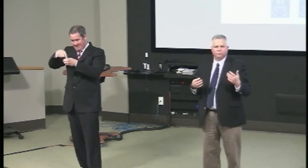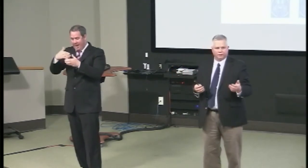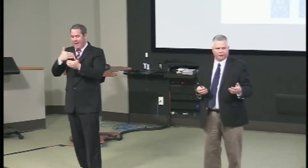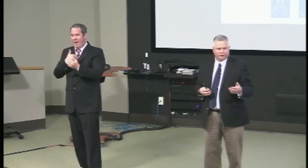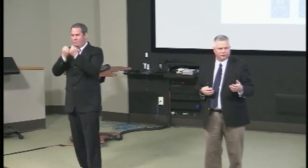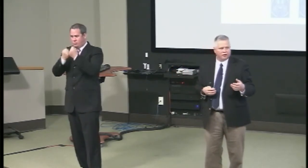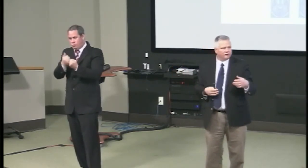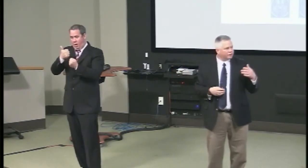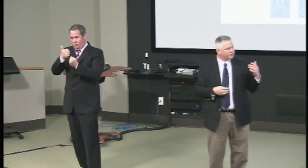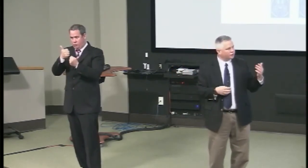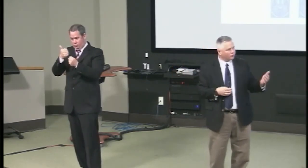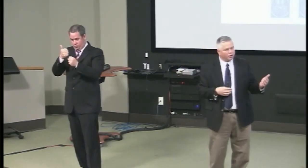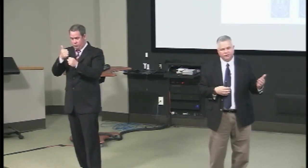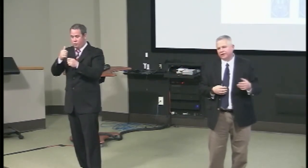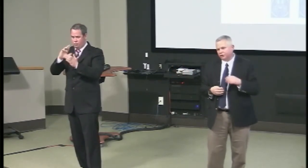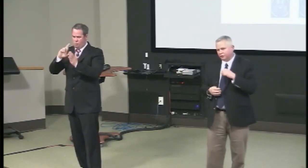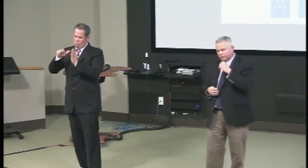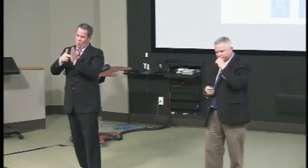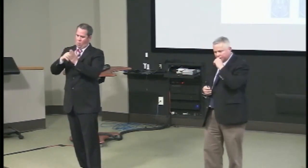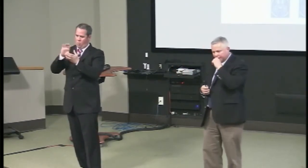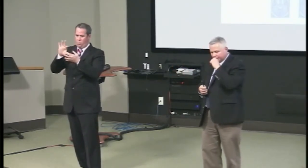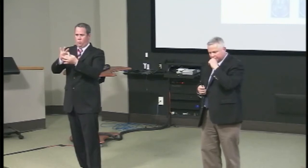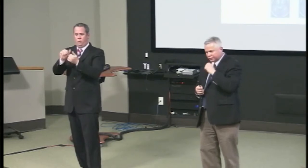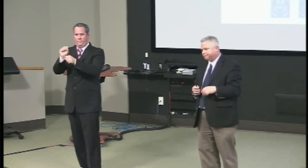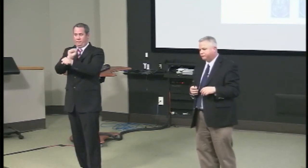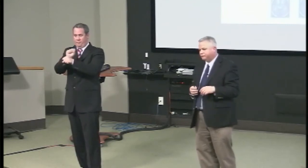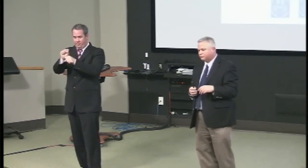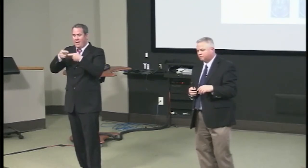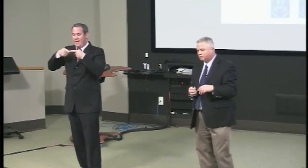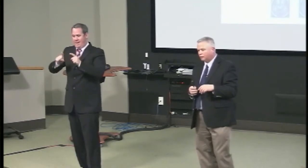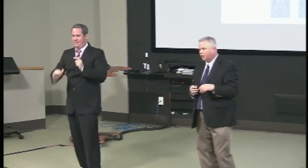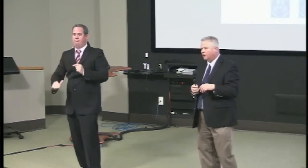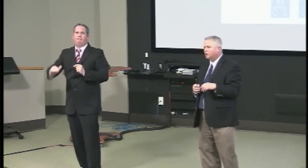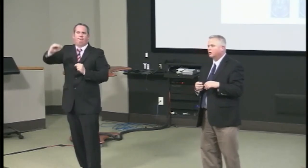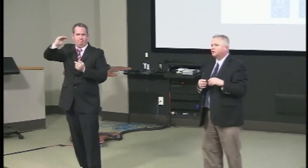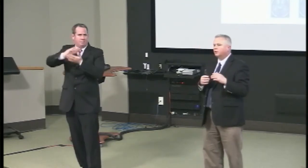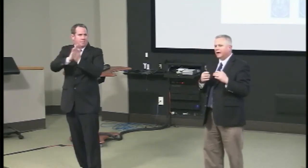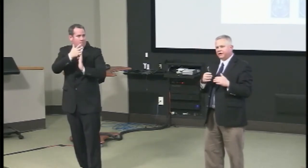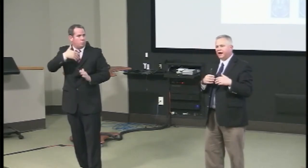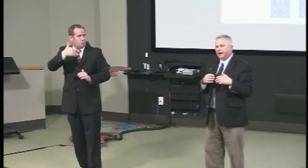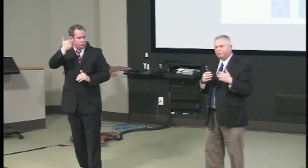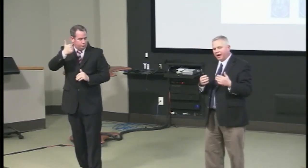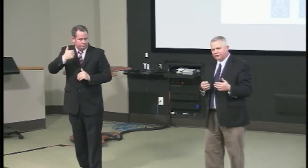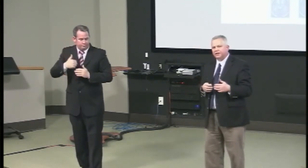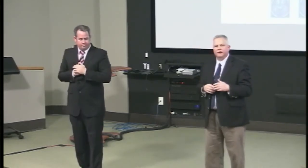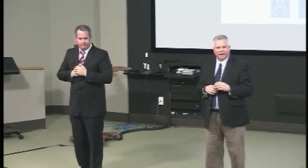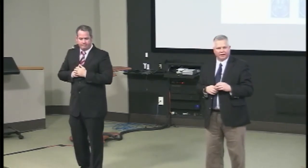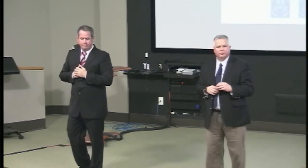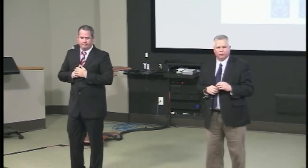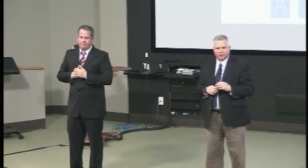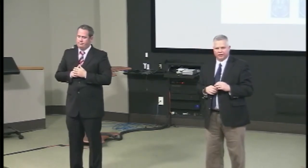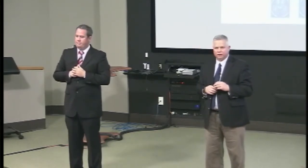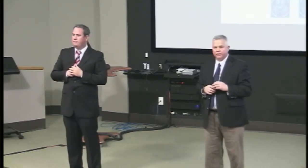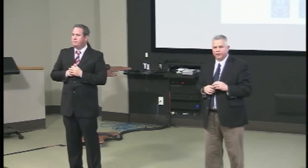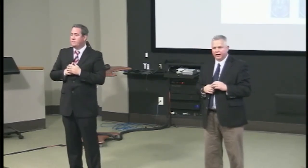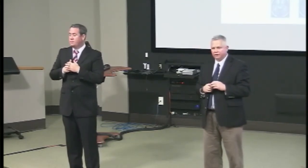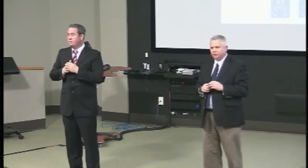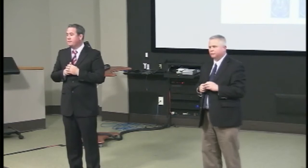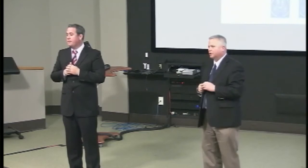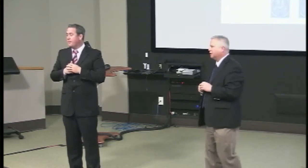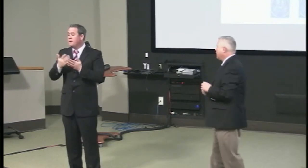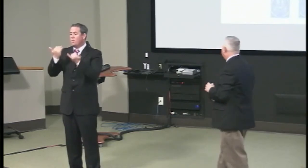more experienced? So this is a cross-sectional analysis to identify positive and negative correlations